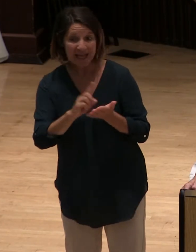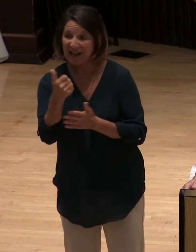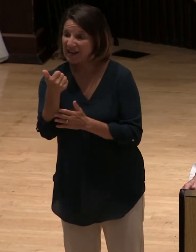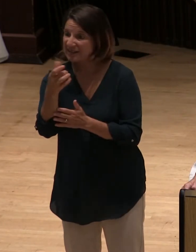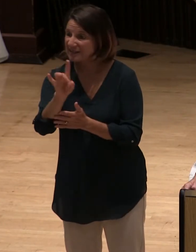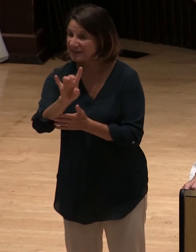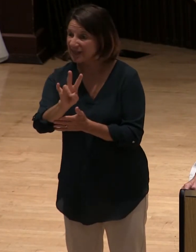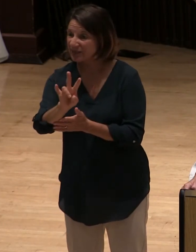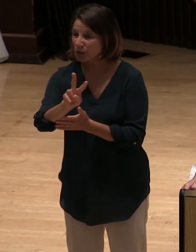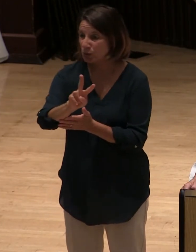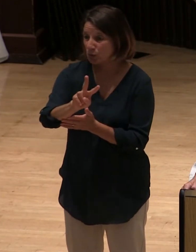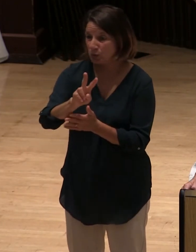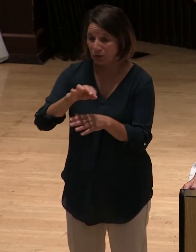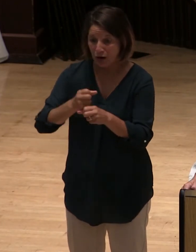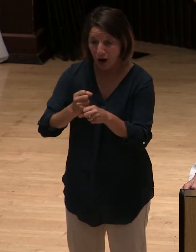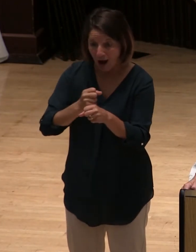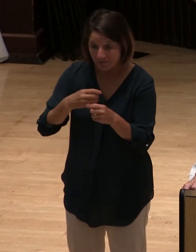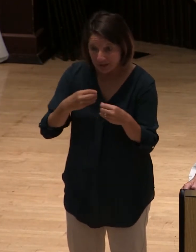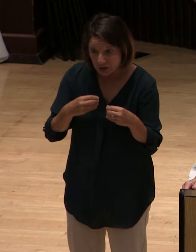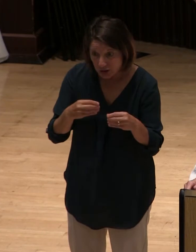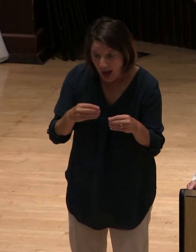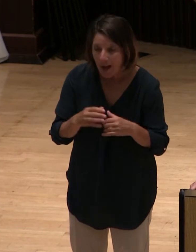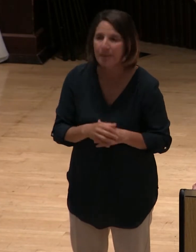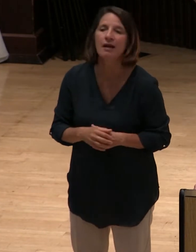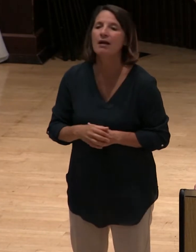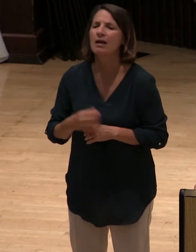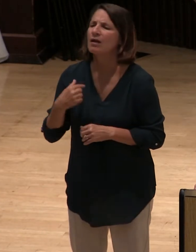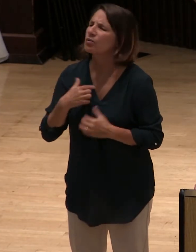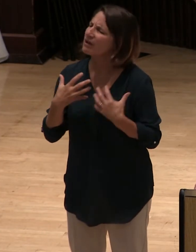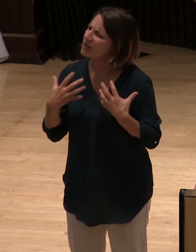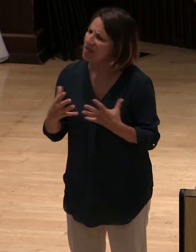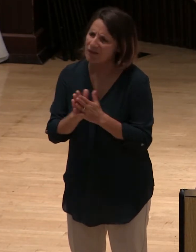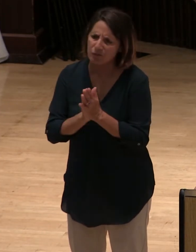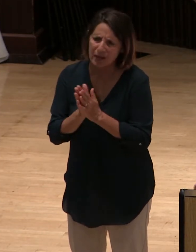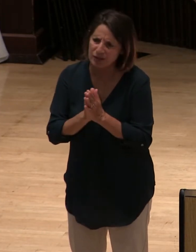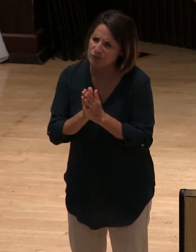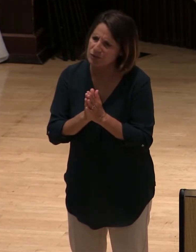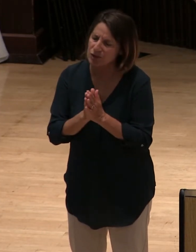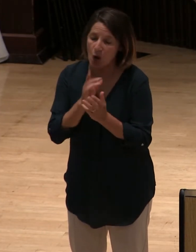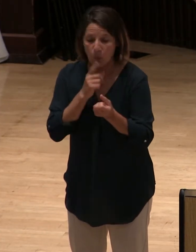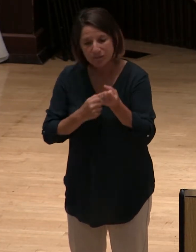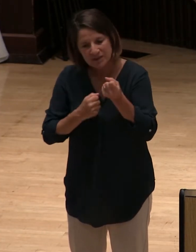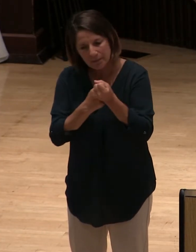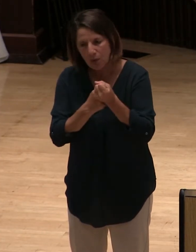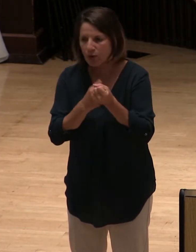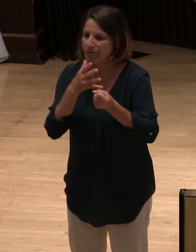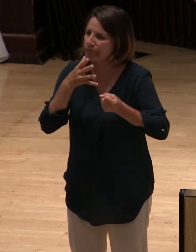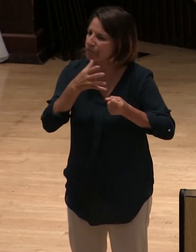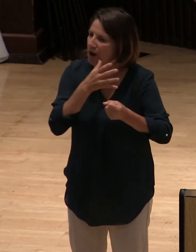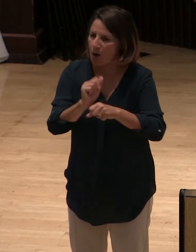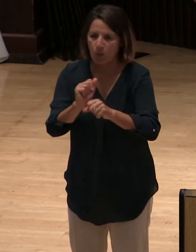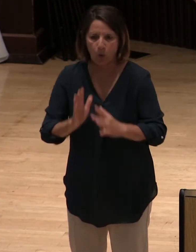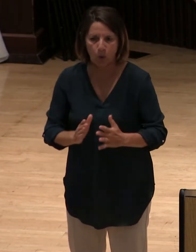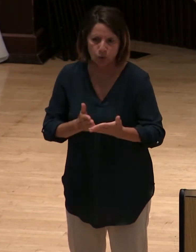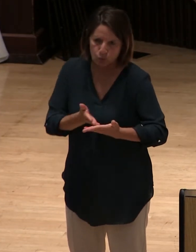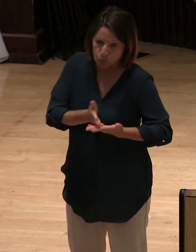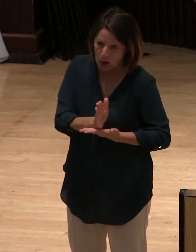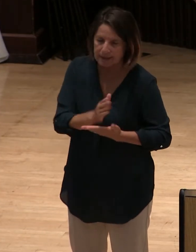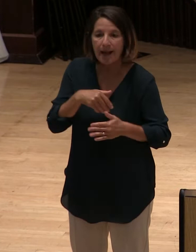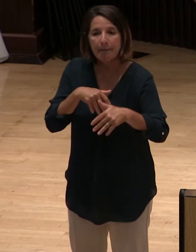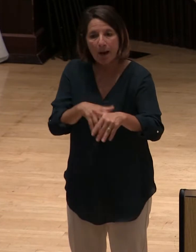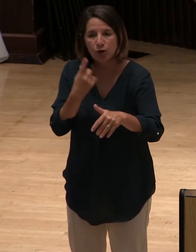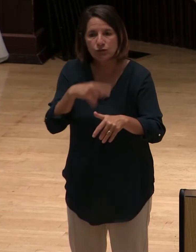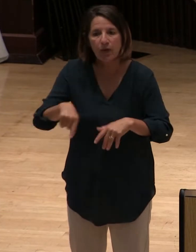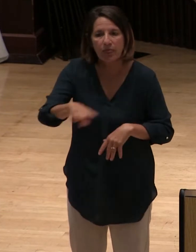shop. We have a lot of passion. We've supported the farm workers' rights and marched for them.